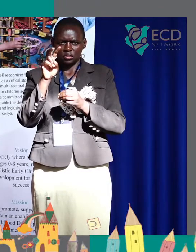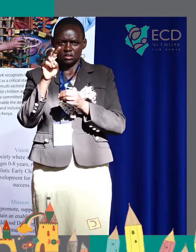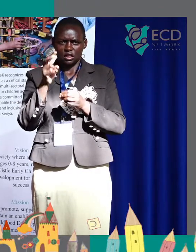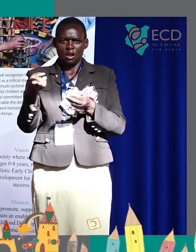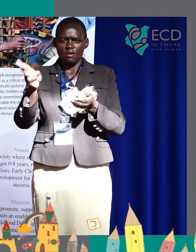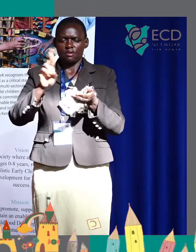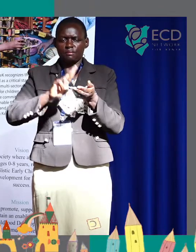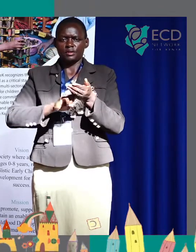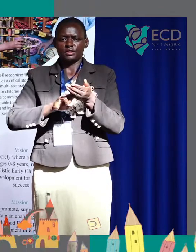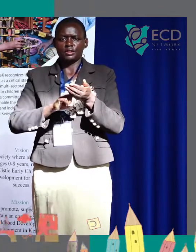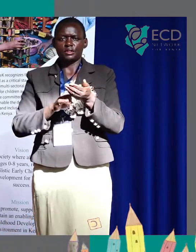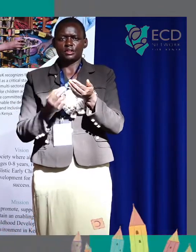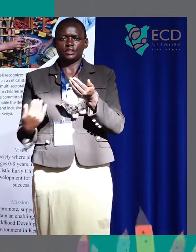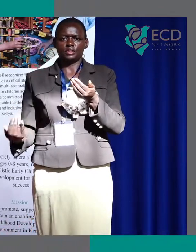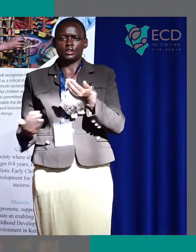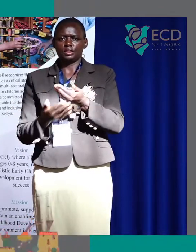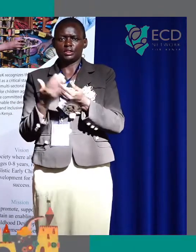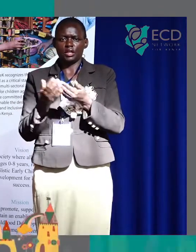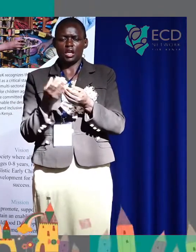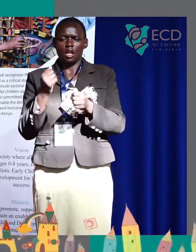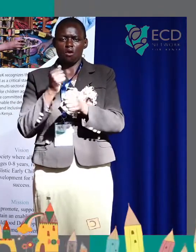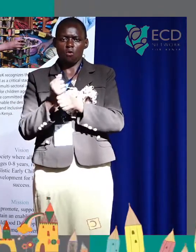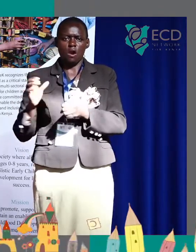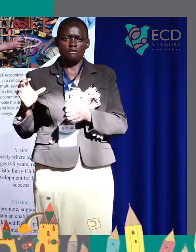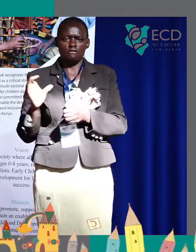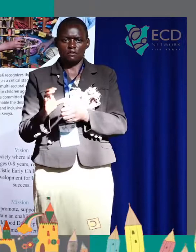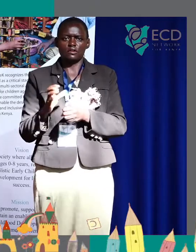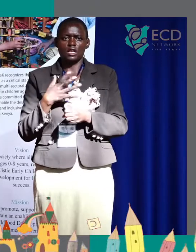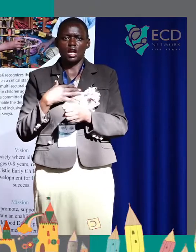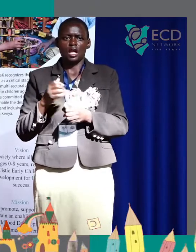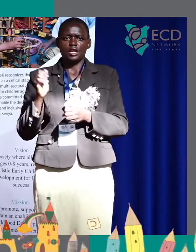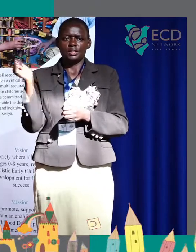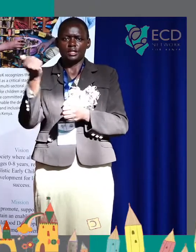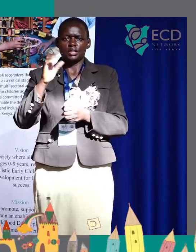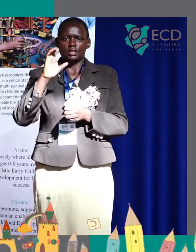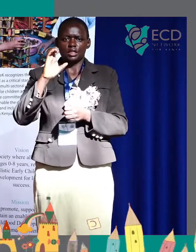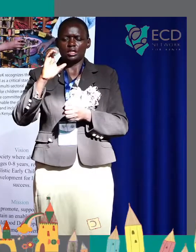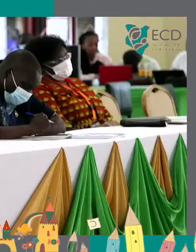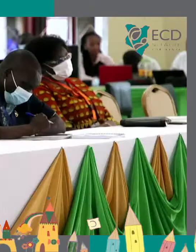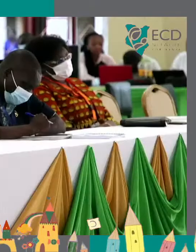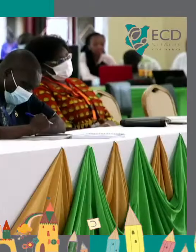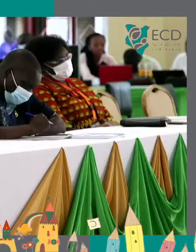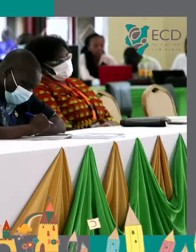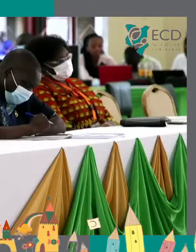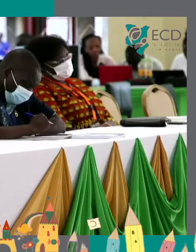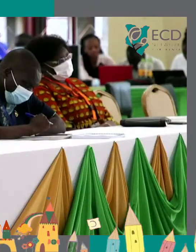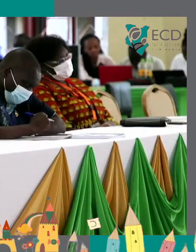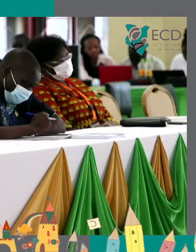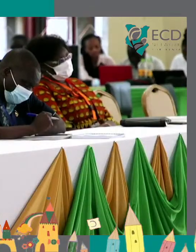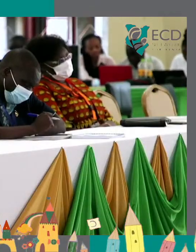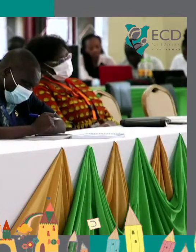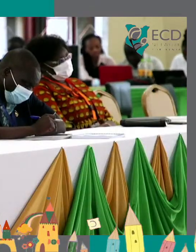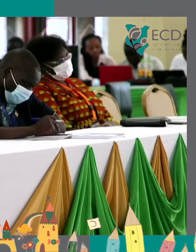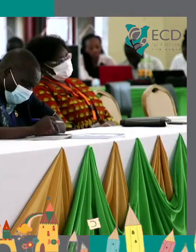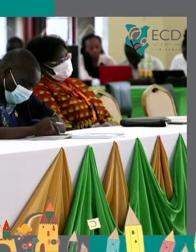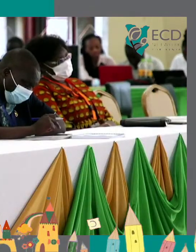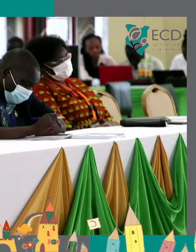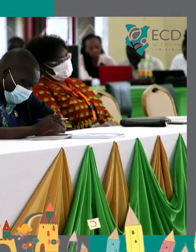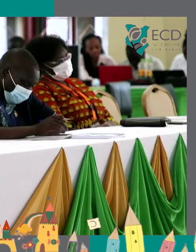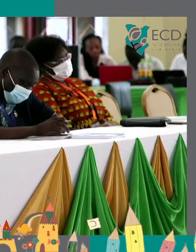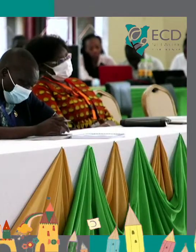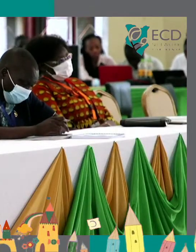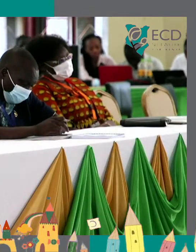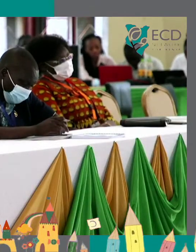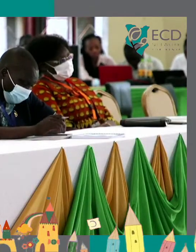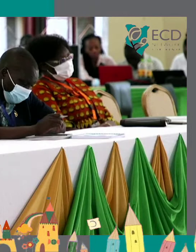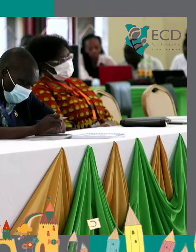rethinking childcare, workforce, and SDGs together with emerging issues. So Dr. Anil Hamis will be chairing